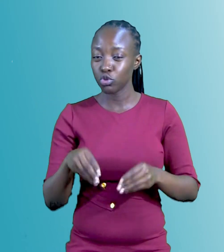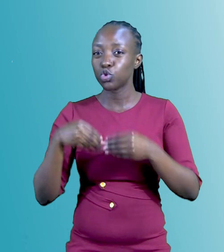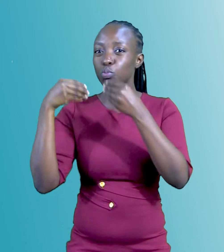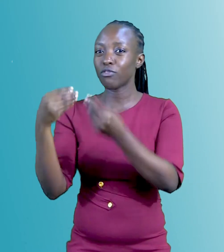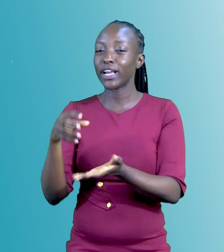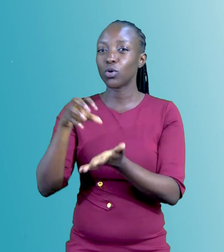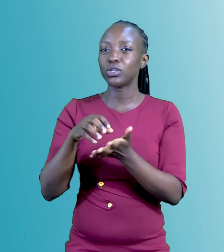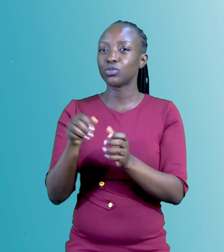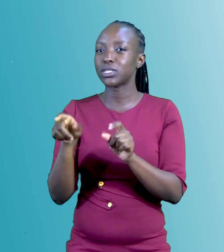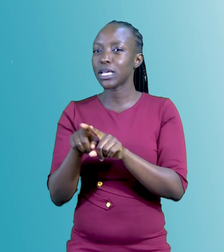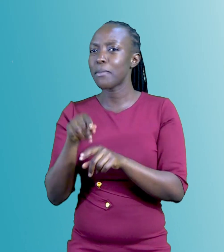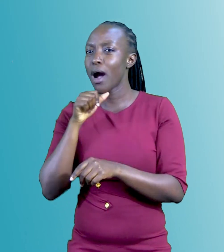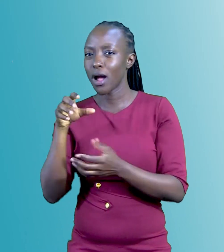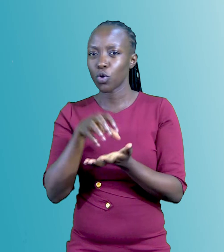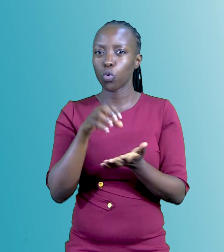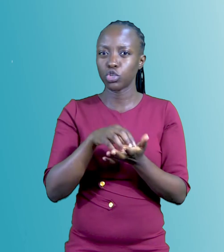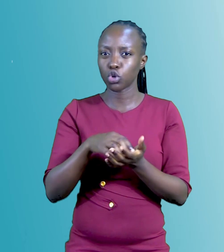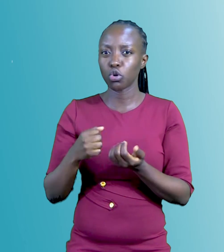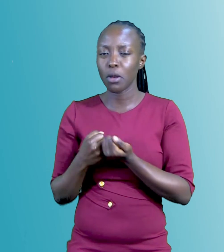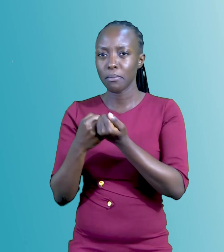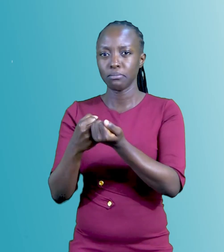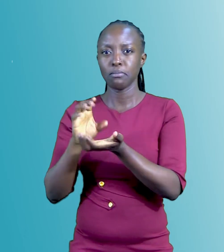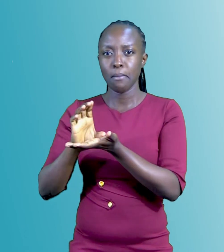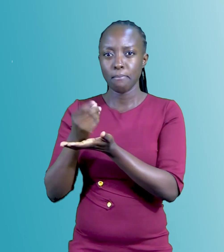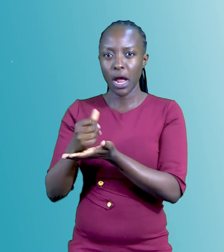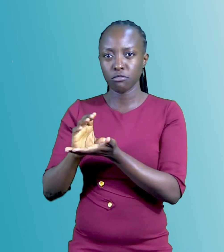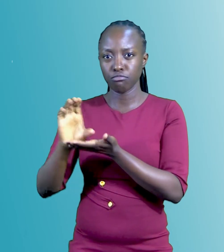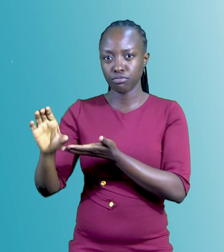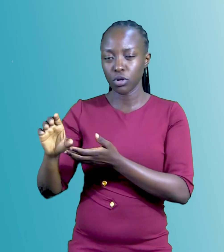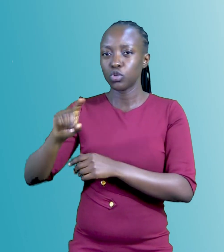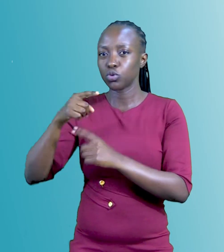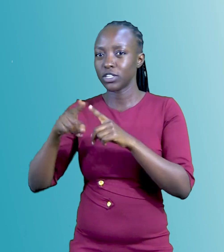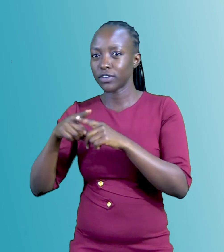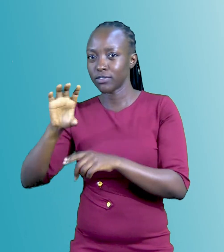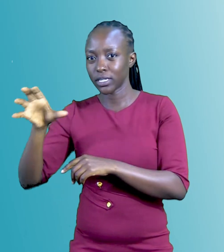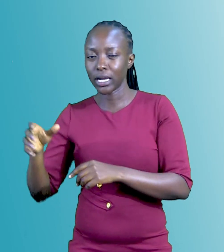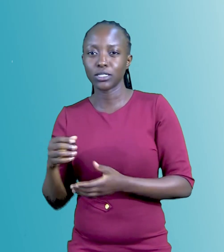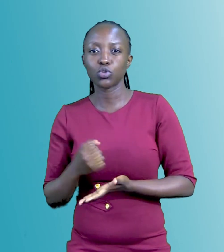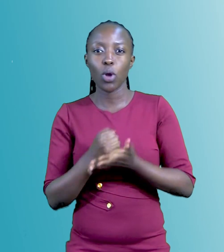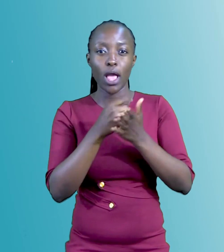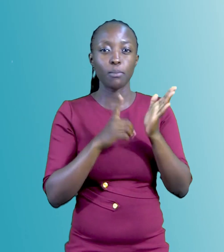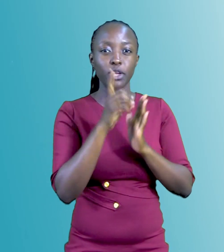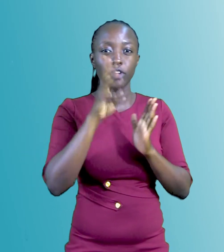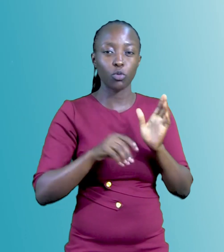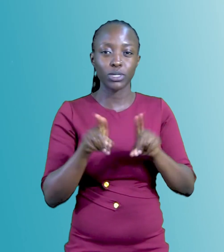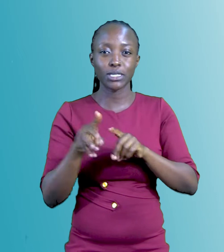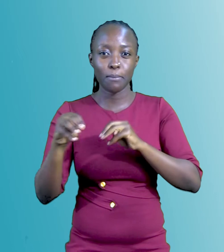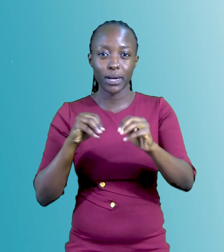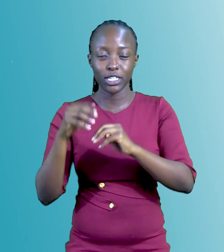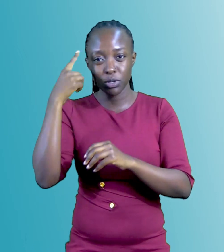unconditional grants to the counties and to assist in financing the development of and management of water services and sanitation in the